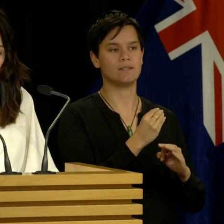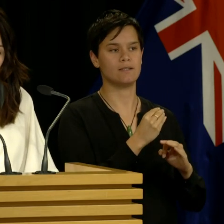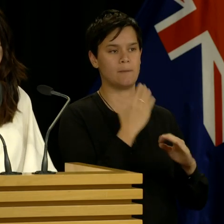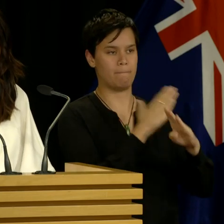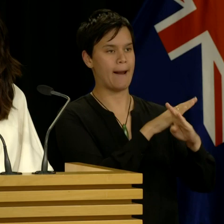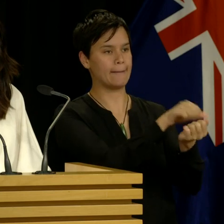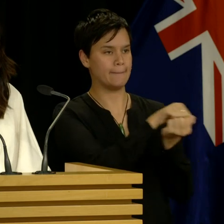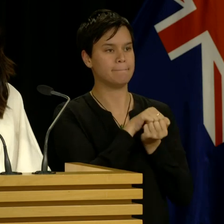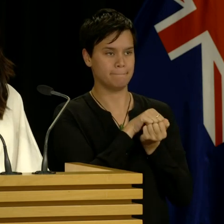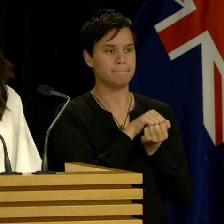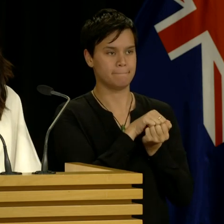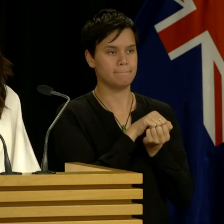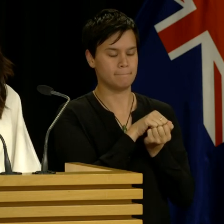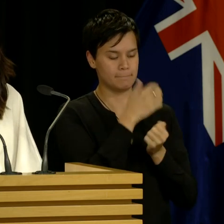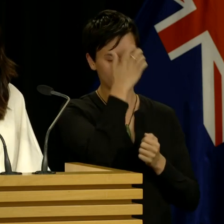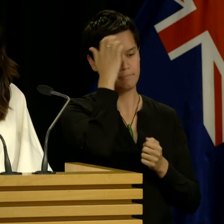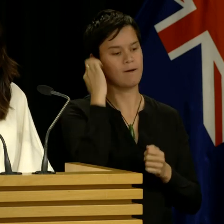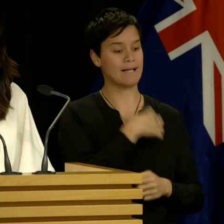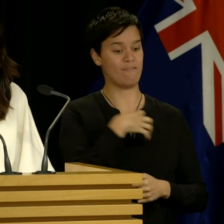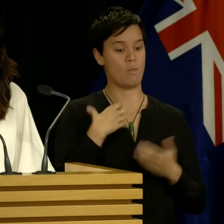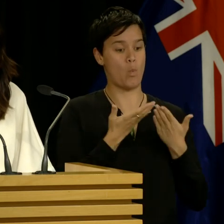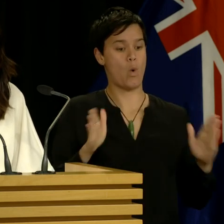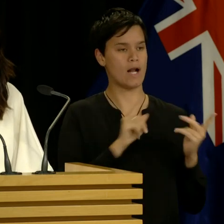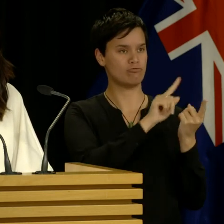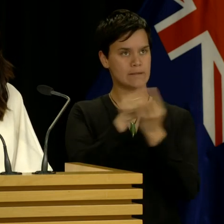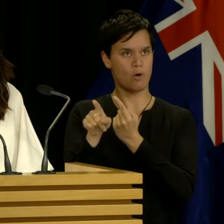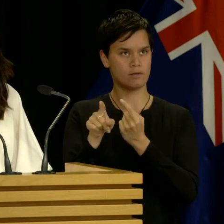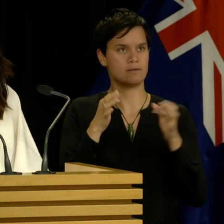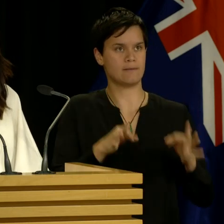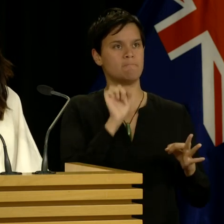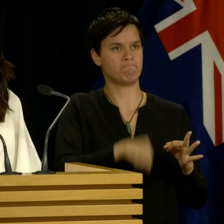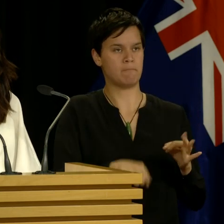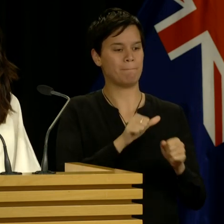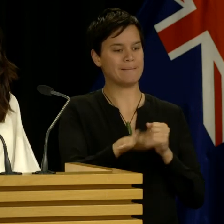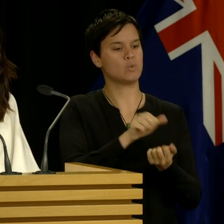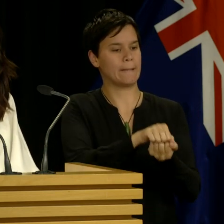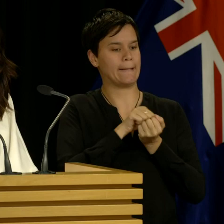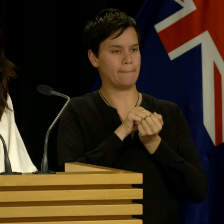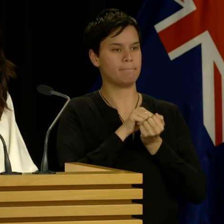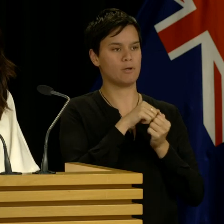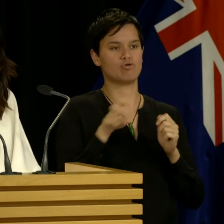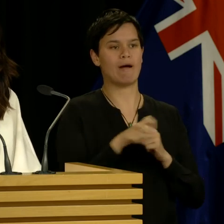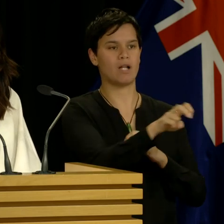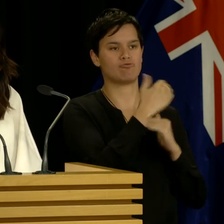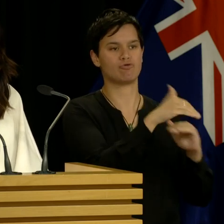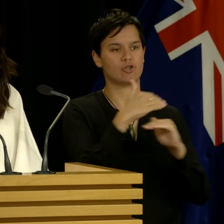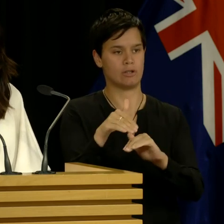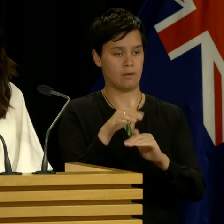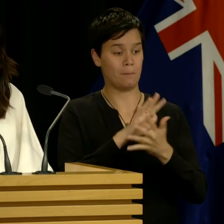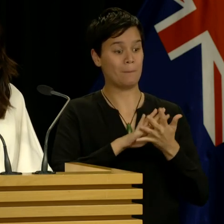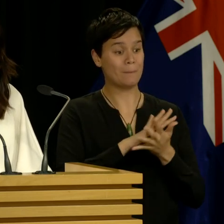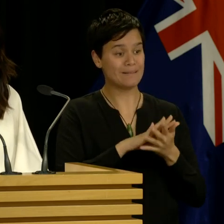7 days as part of the government's wider response to the global outbreak. These measures remain effective in slowing the